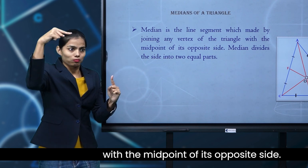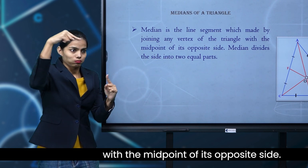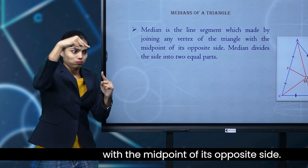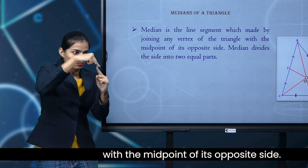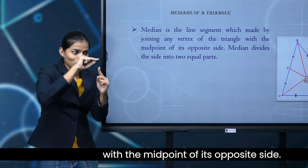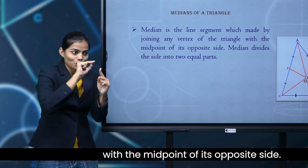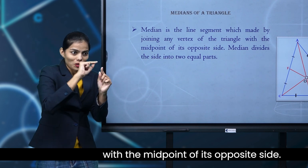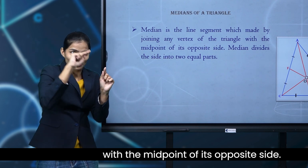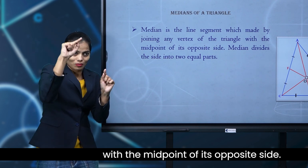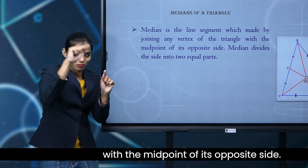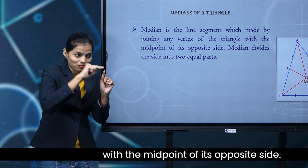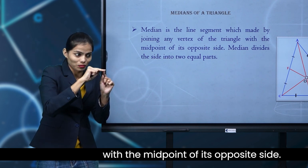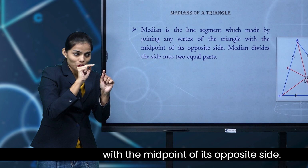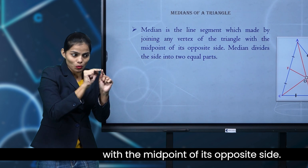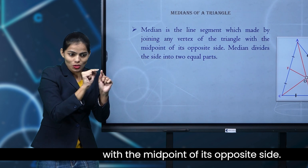midpoint of its opposite side.